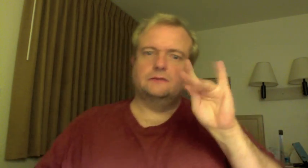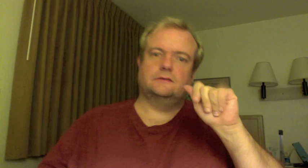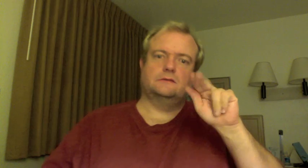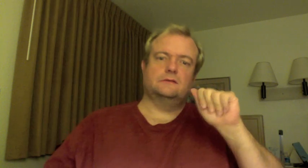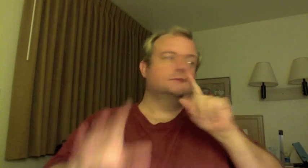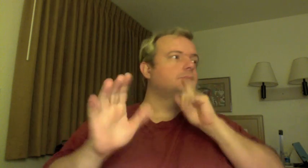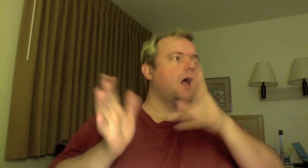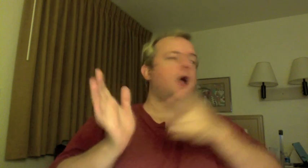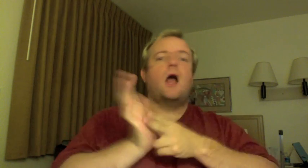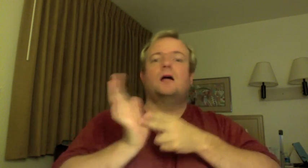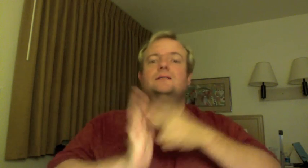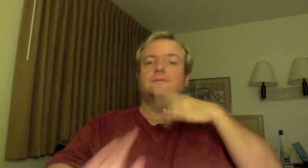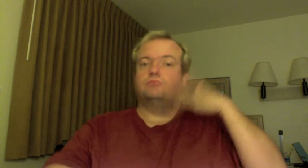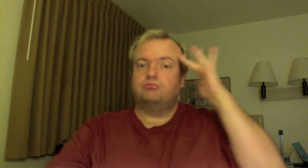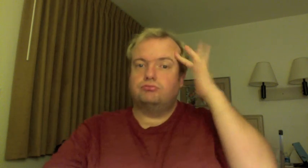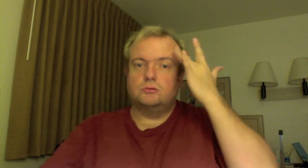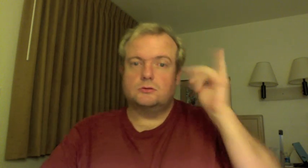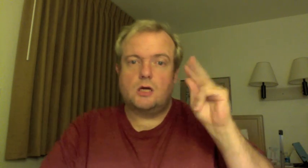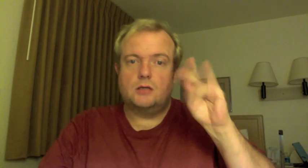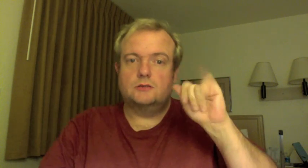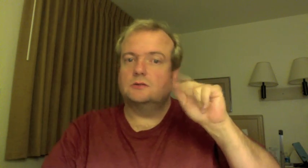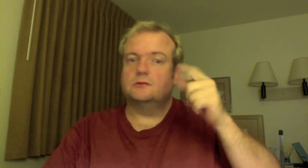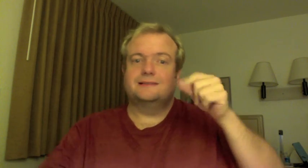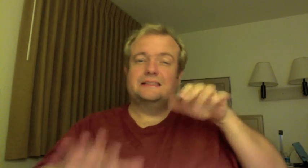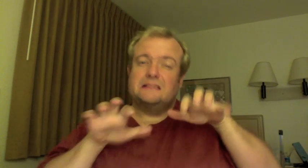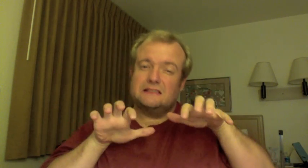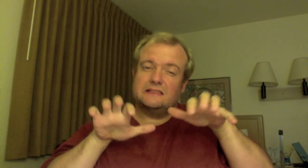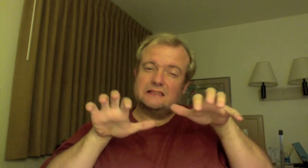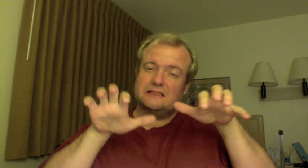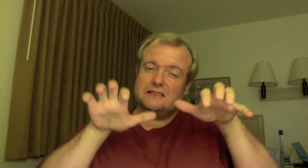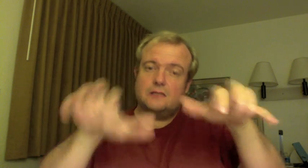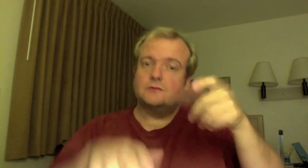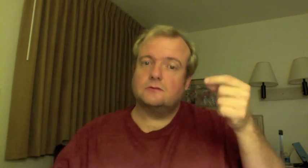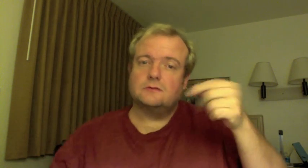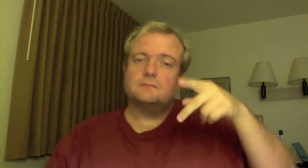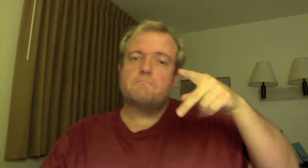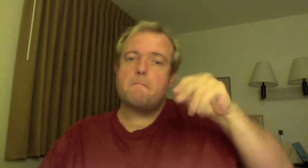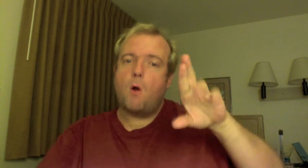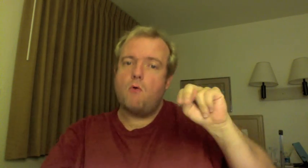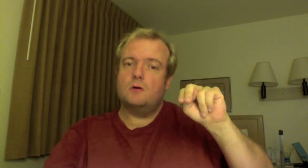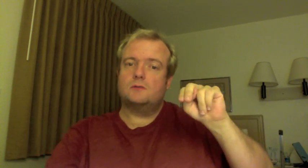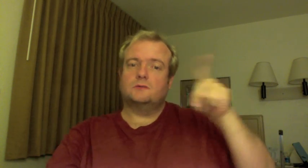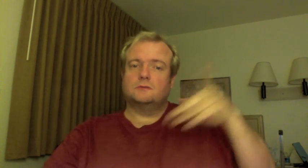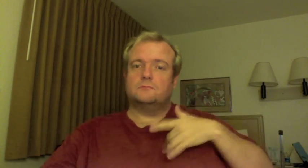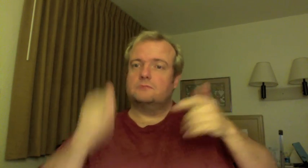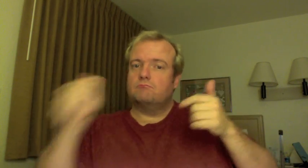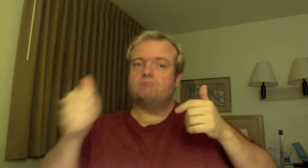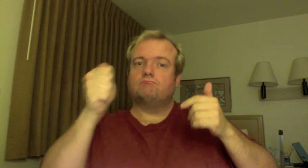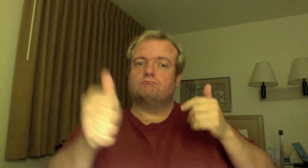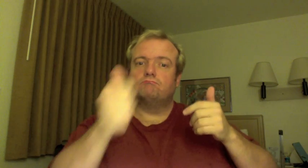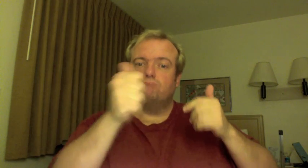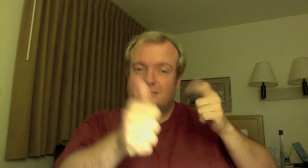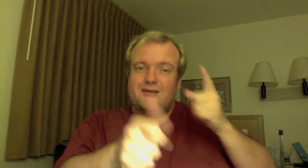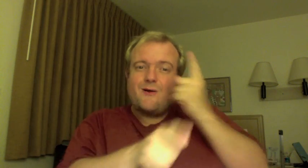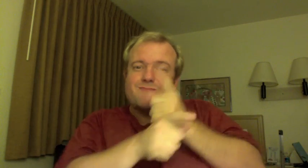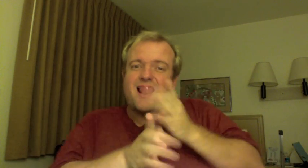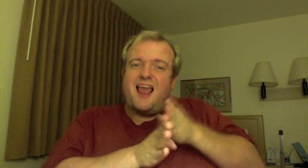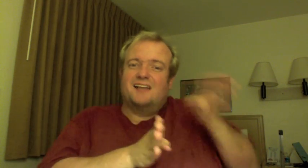heads of the bird's nest team, and they worry about how this will affect their building. It was a difficult time for all of us,